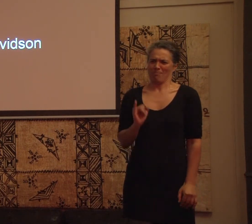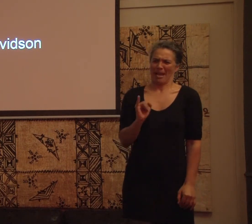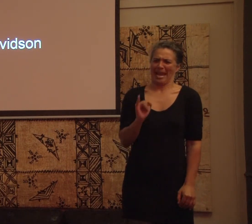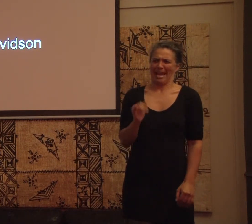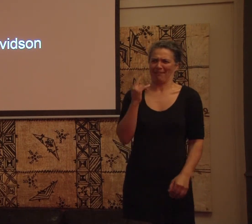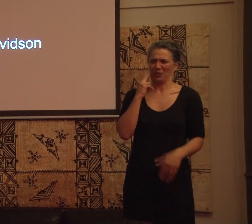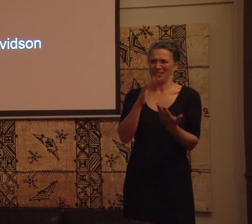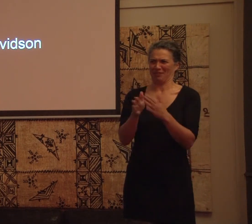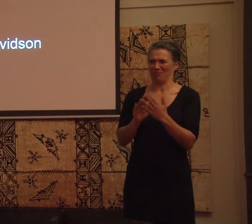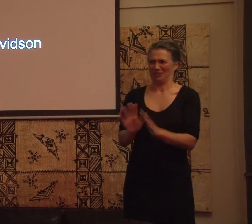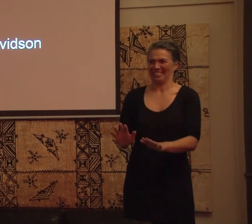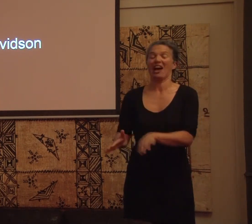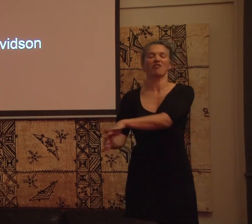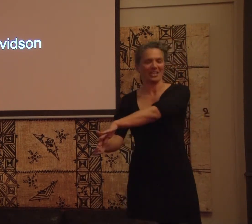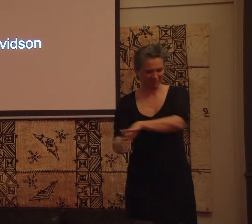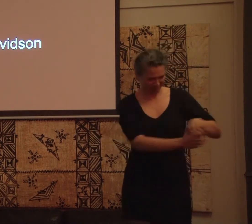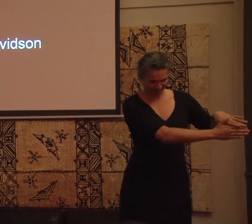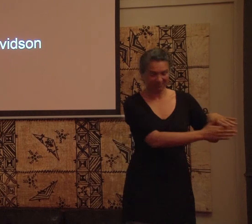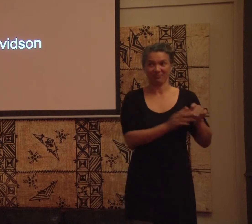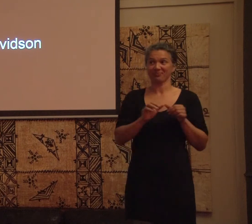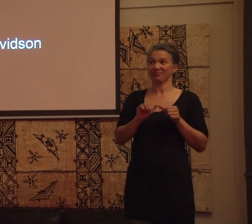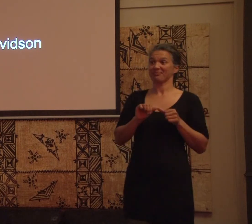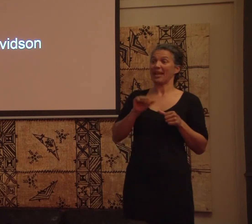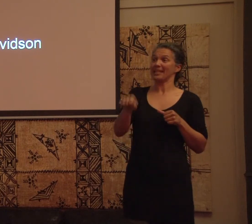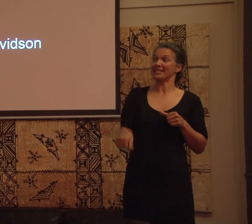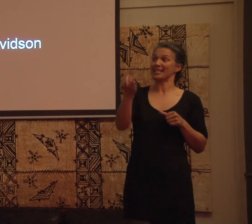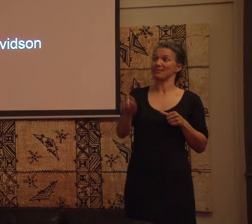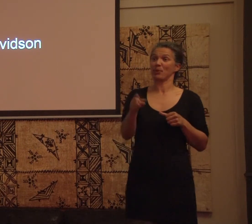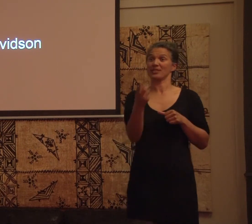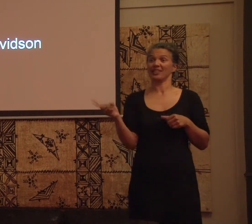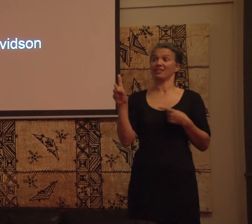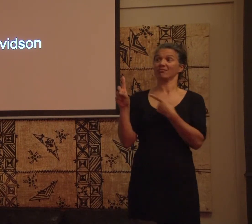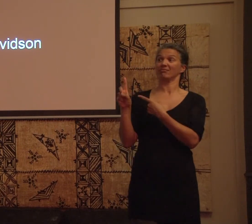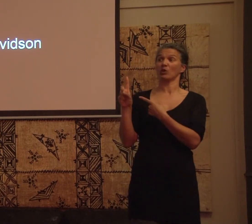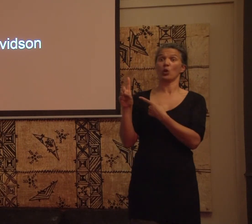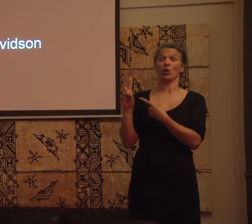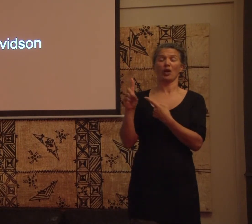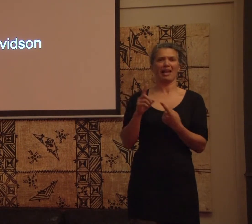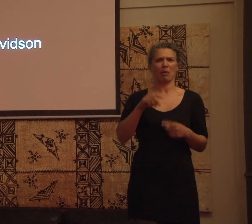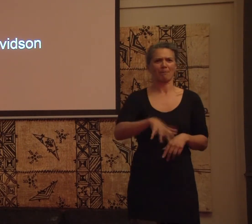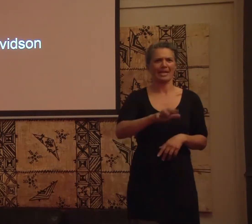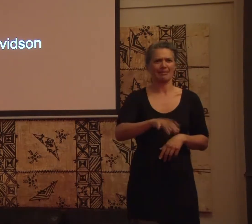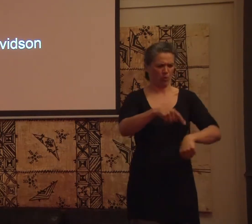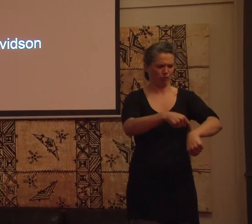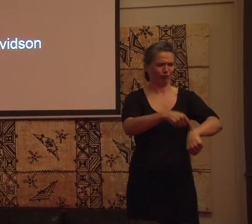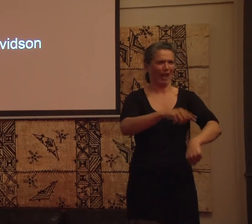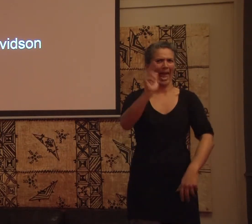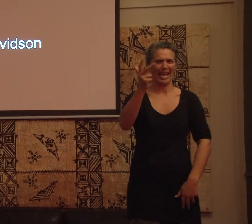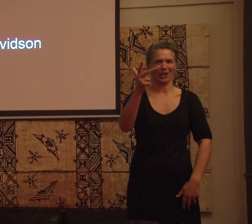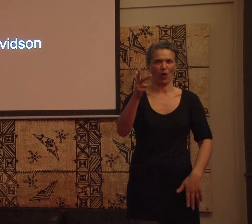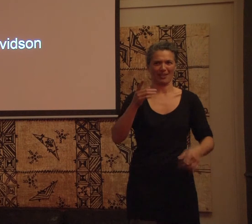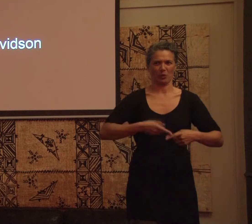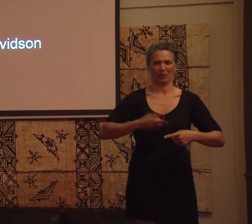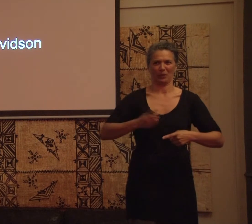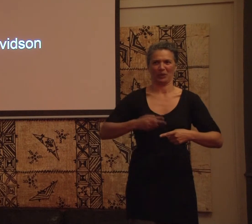community. Okay, we're going to hurry along now because our next presenter, Sam Davidson's got to be at a basketball game by 8 o'clock. So I'll just quickly